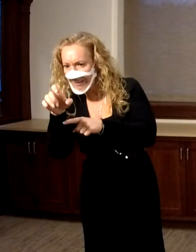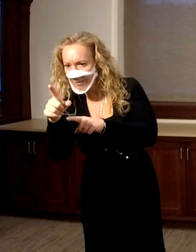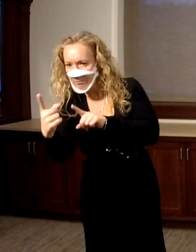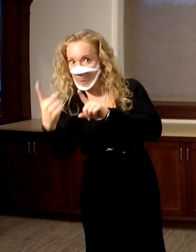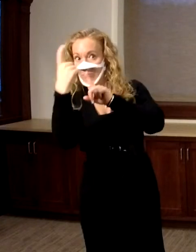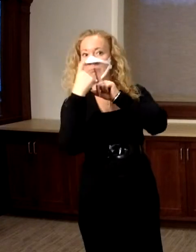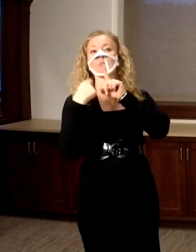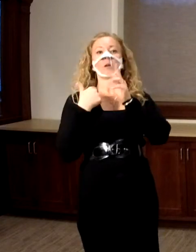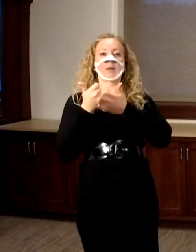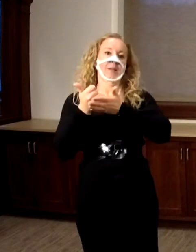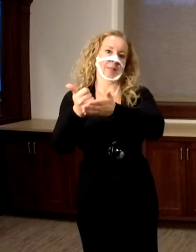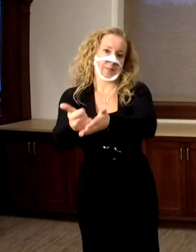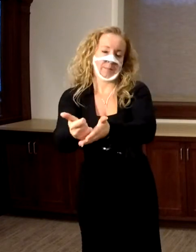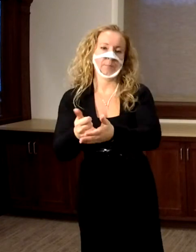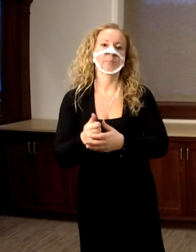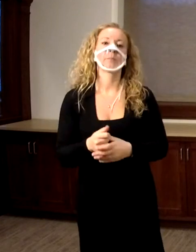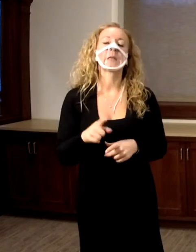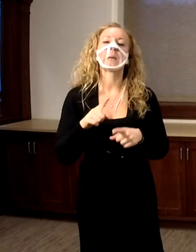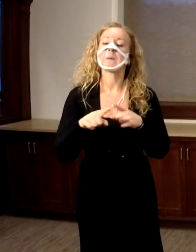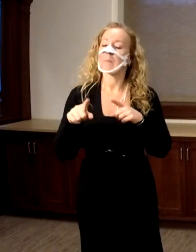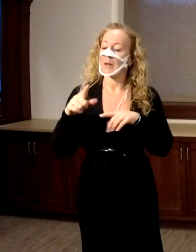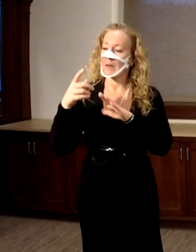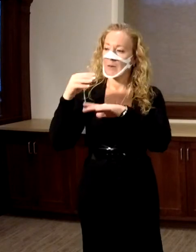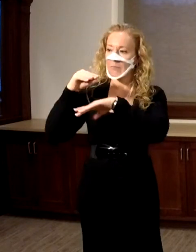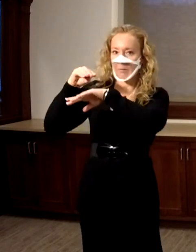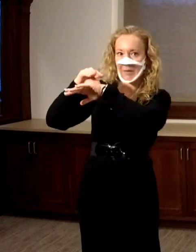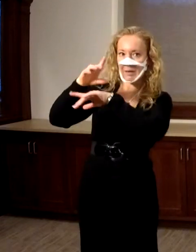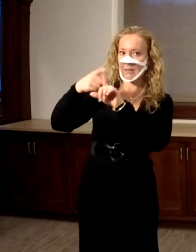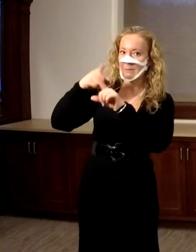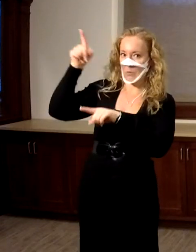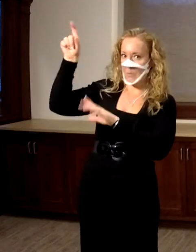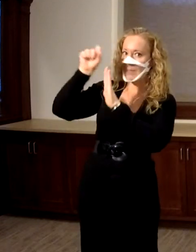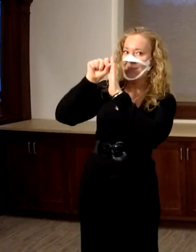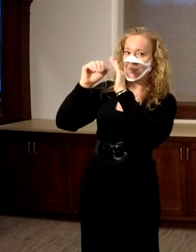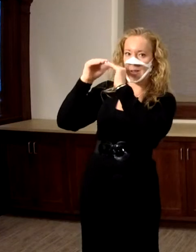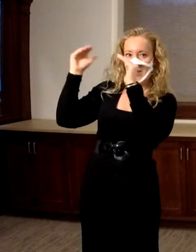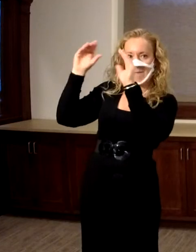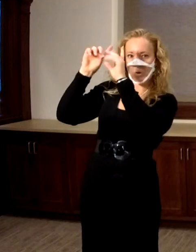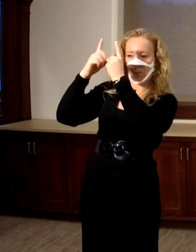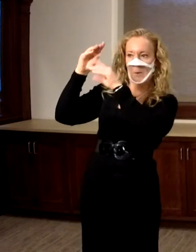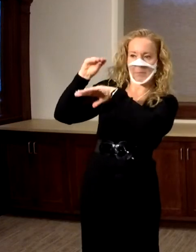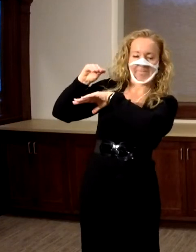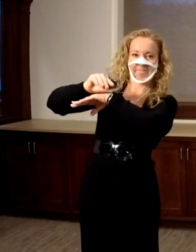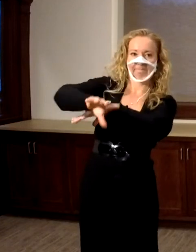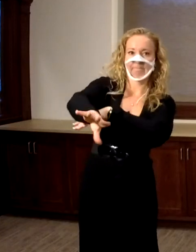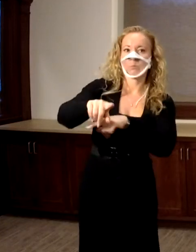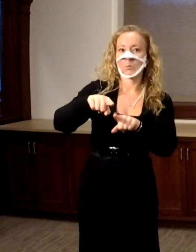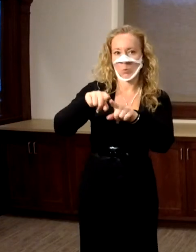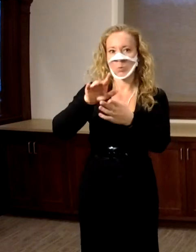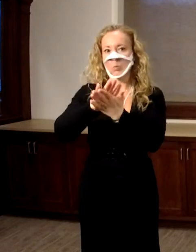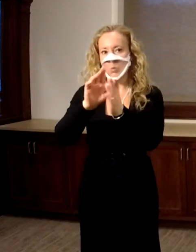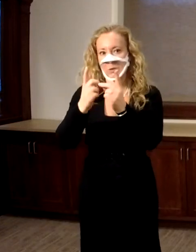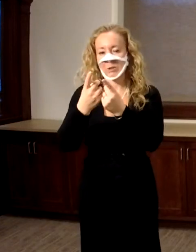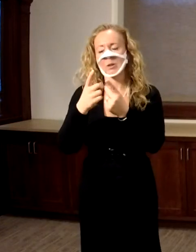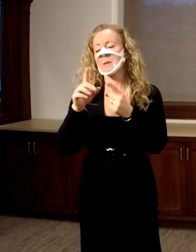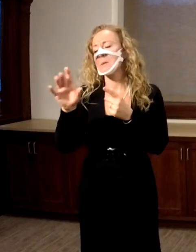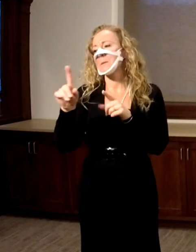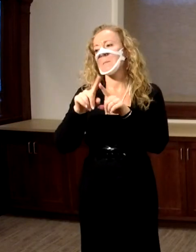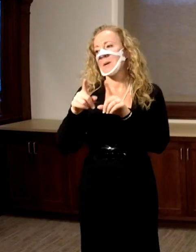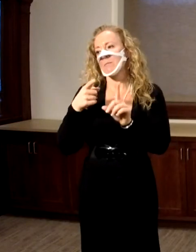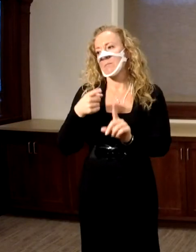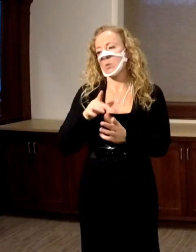and quarantine. But the guidance is coming from those state level departments. But again, schools remain a low